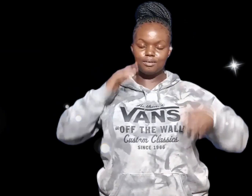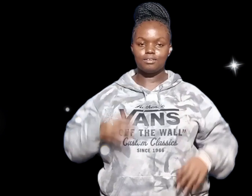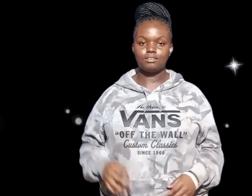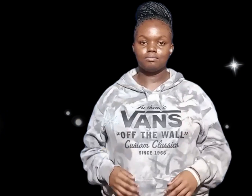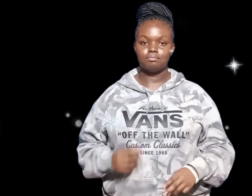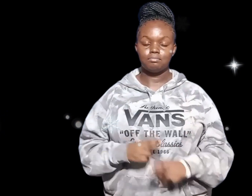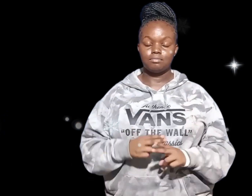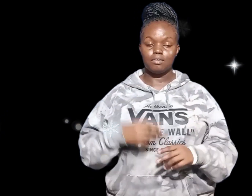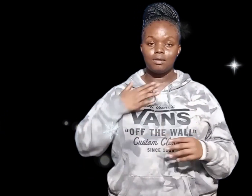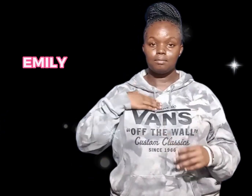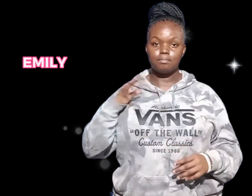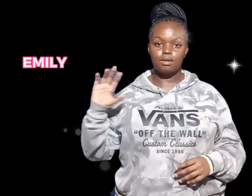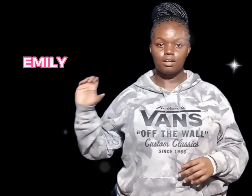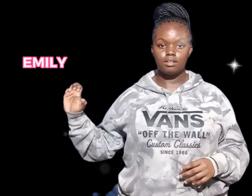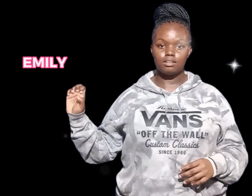my name is Emily Sao.